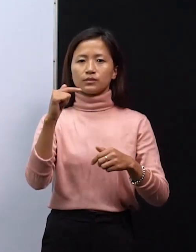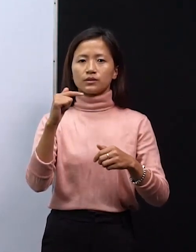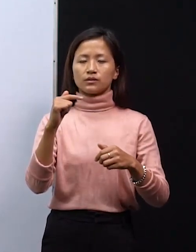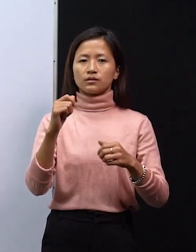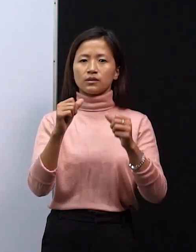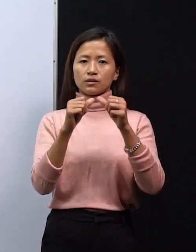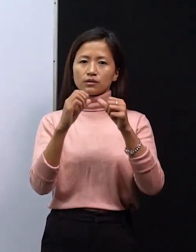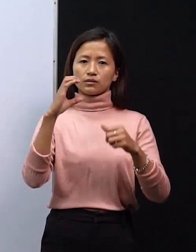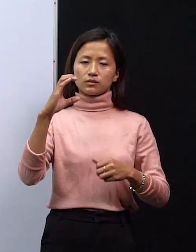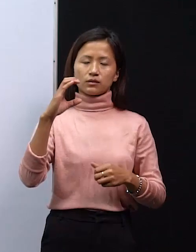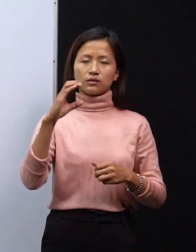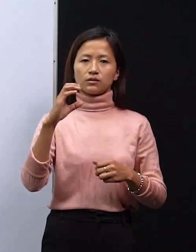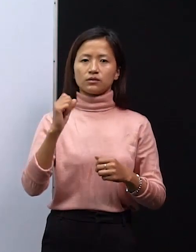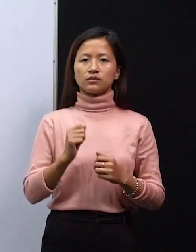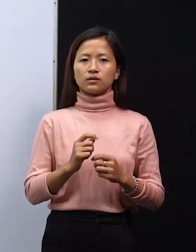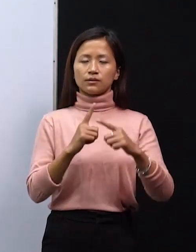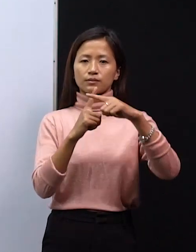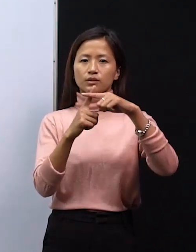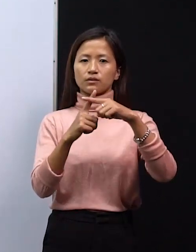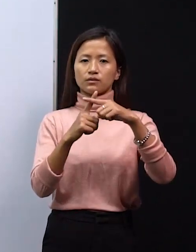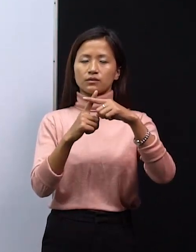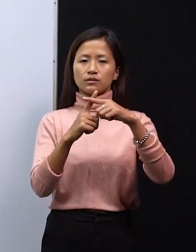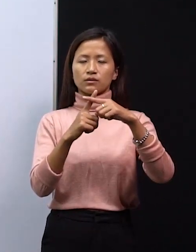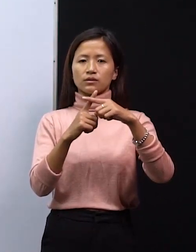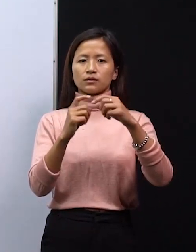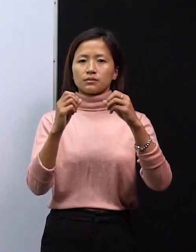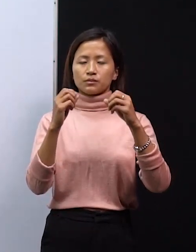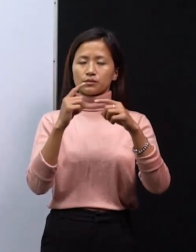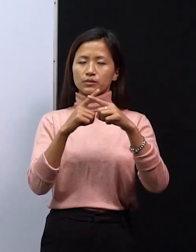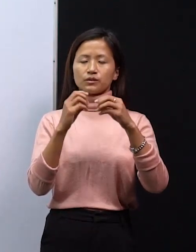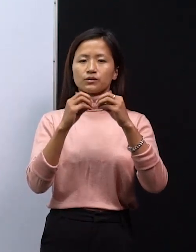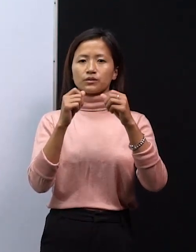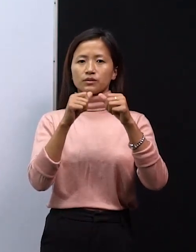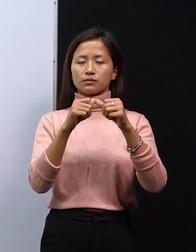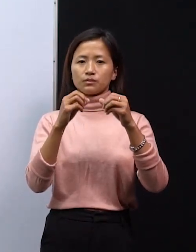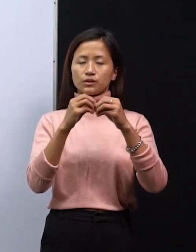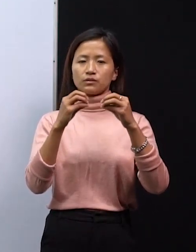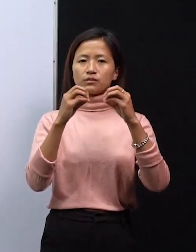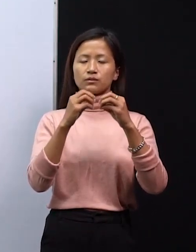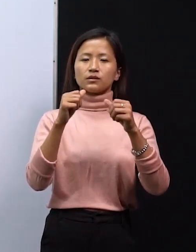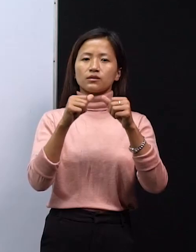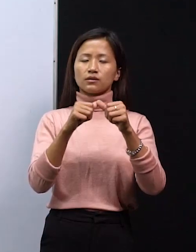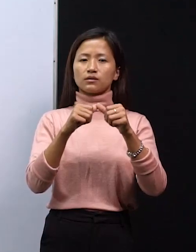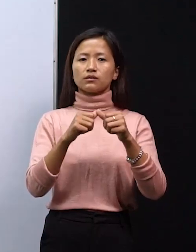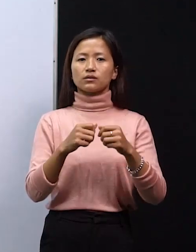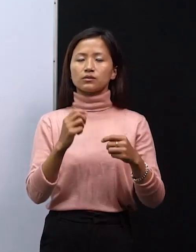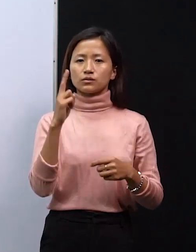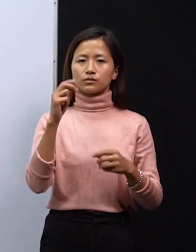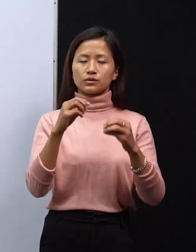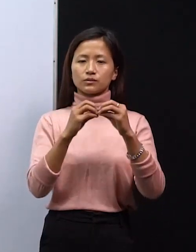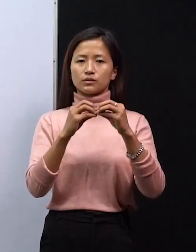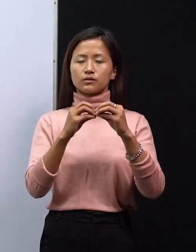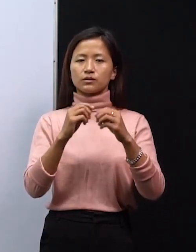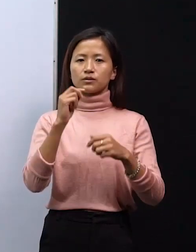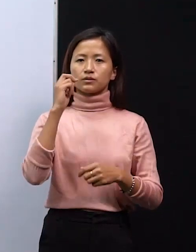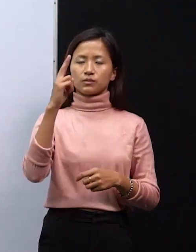minus ac plus b into a is ba plus 2b's means b to the